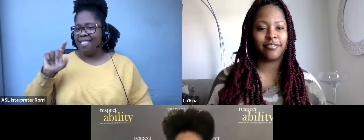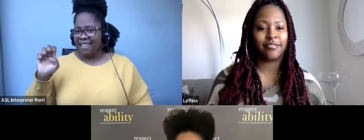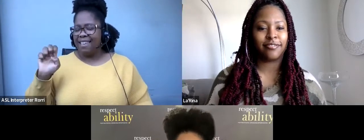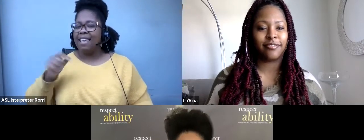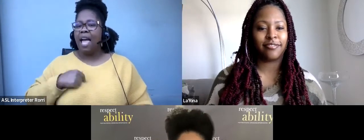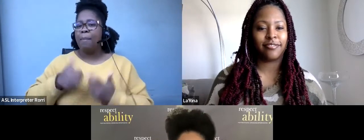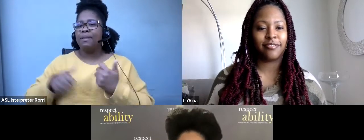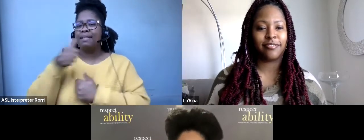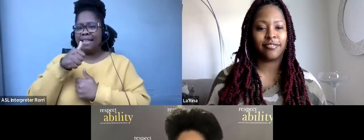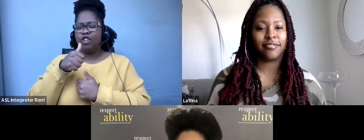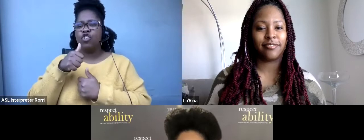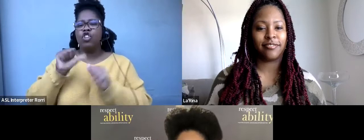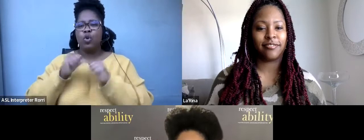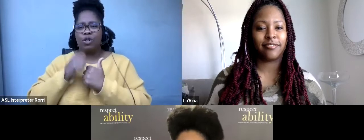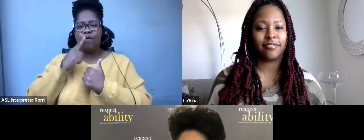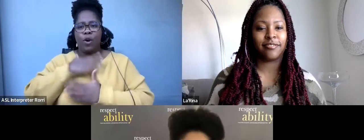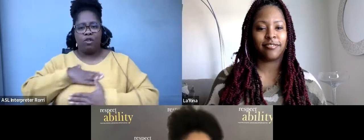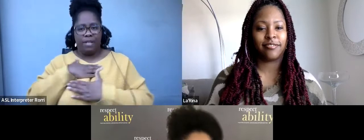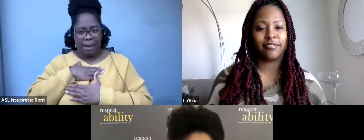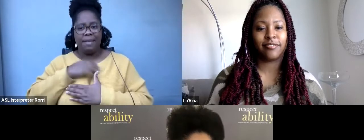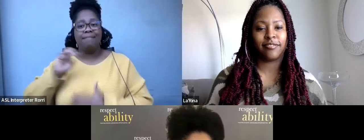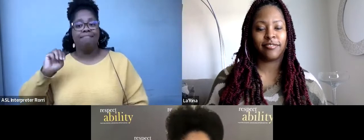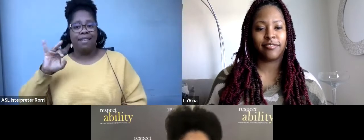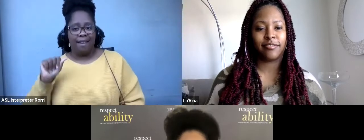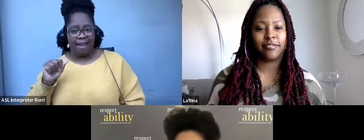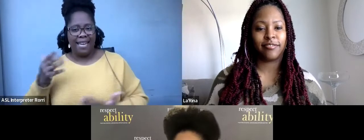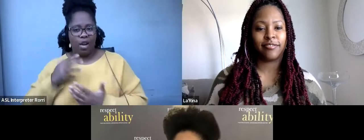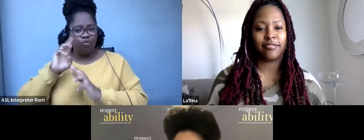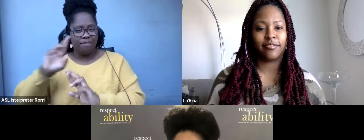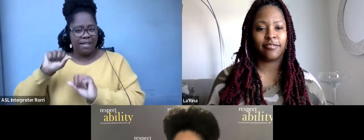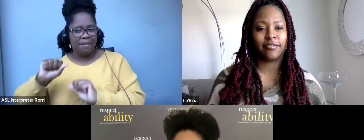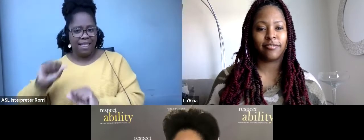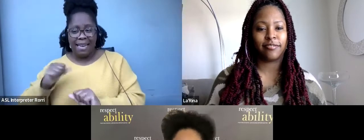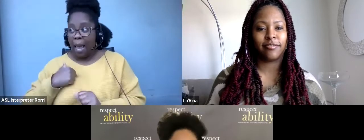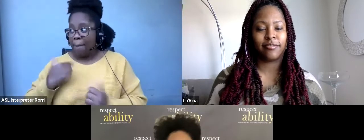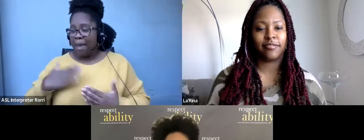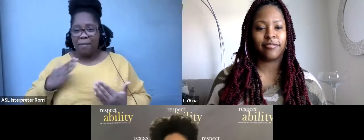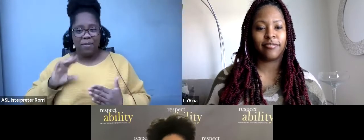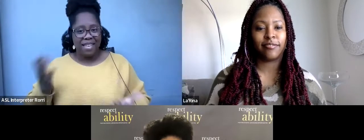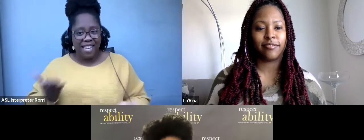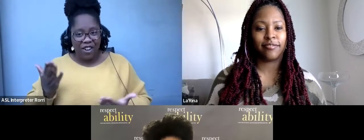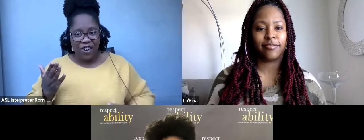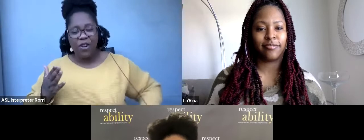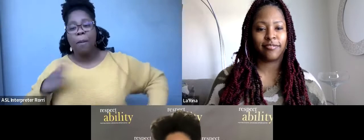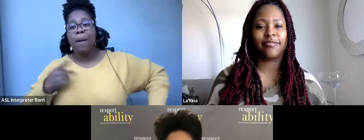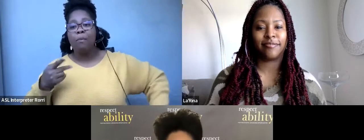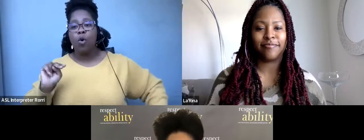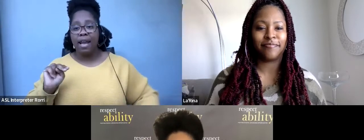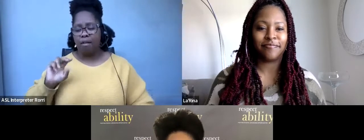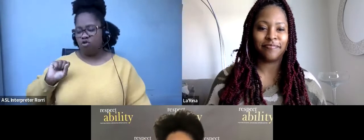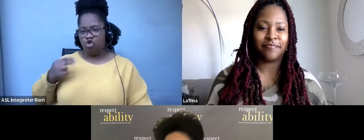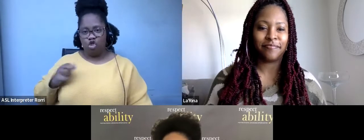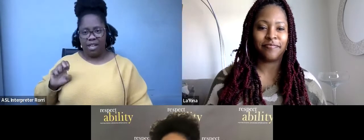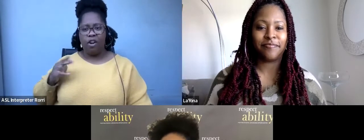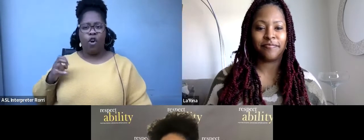of Entertainment and Media at RespectAbility. And happy to be here. And my pronouns are she, her, and